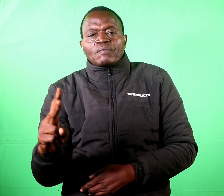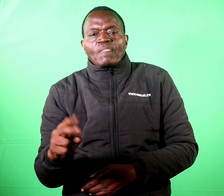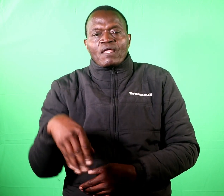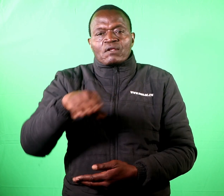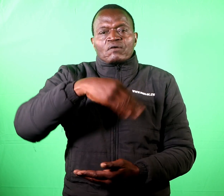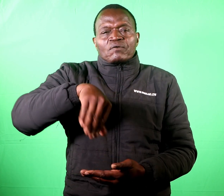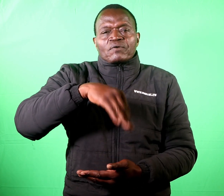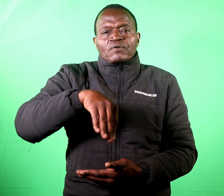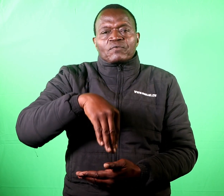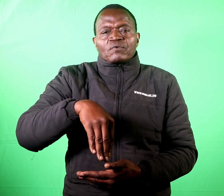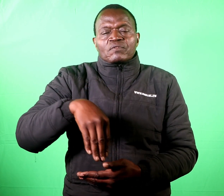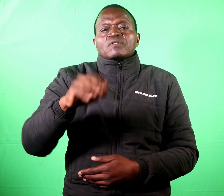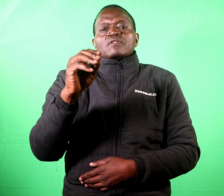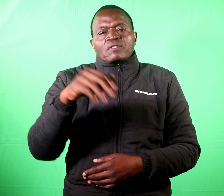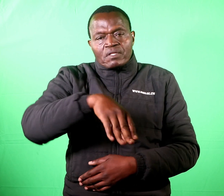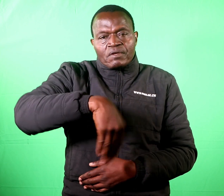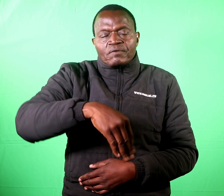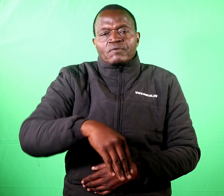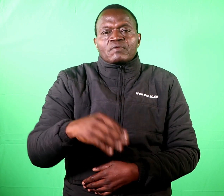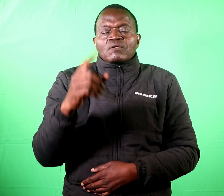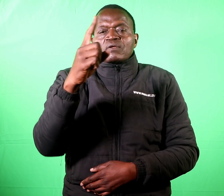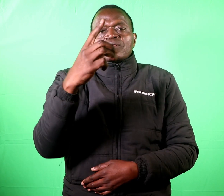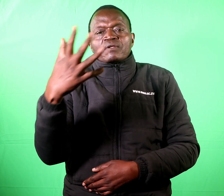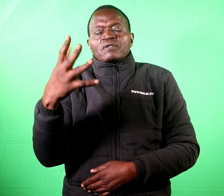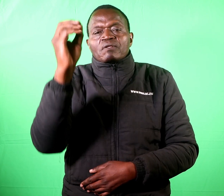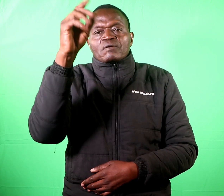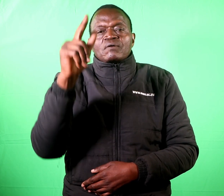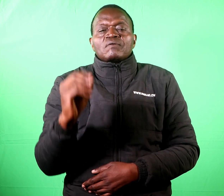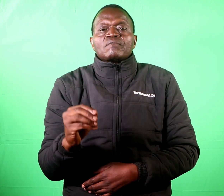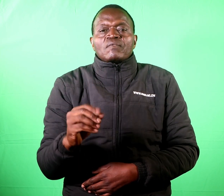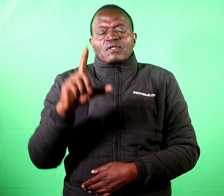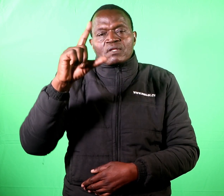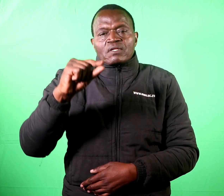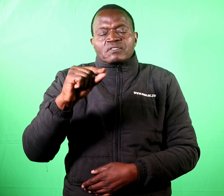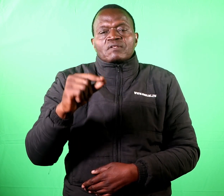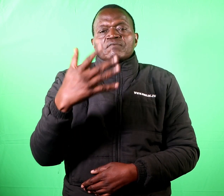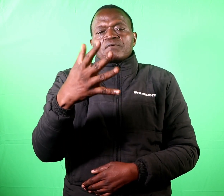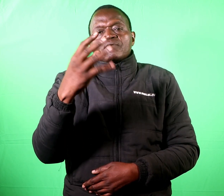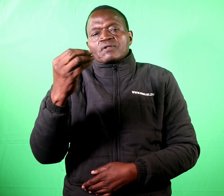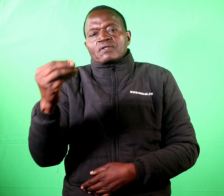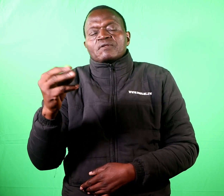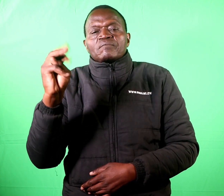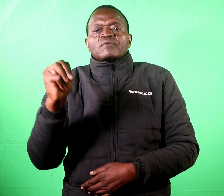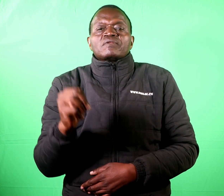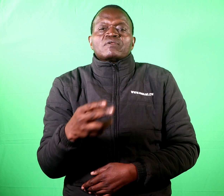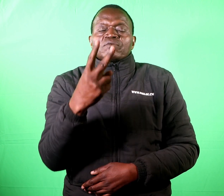located within premises, 19%, less than 500 meters,